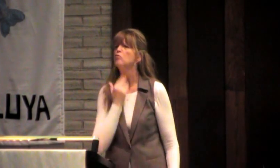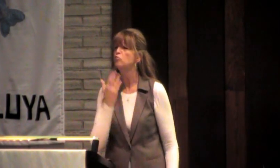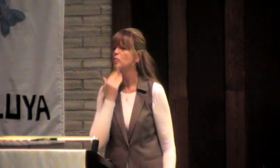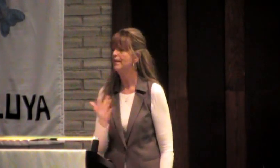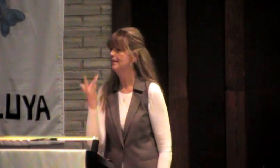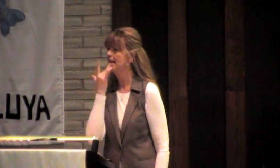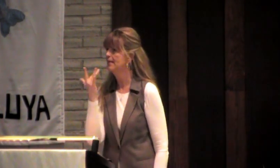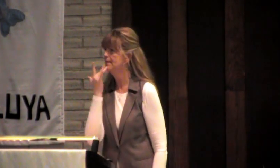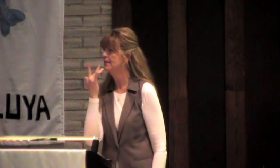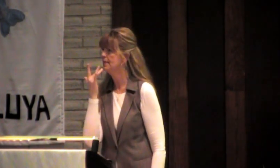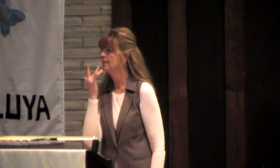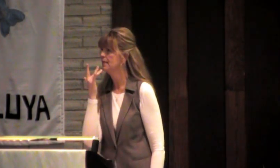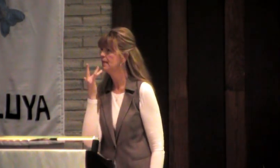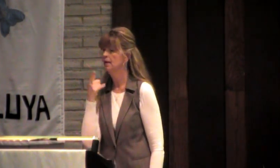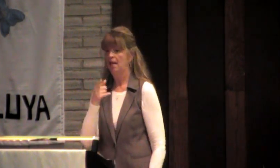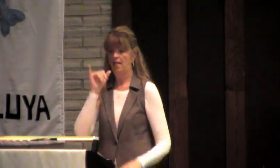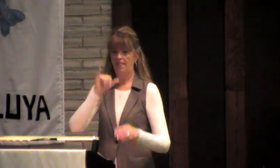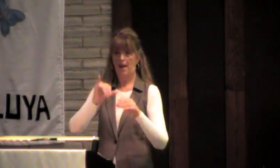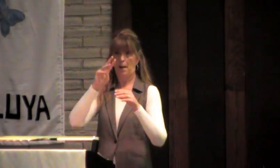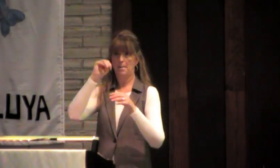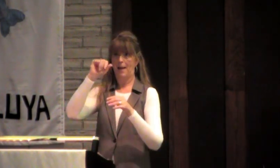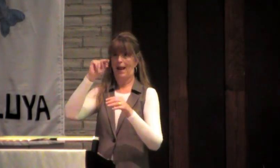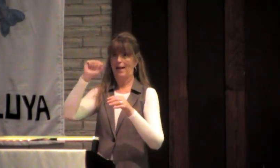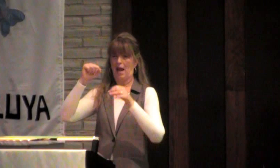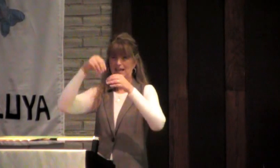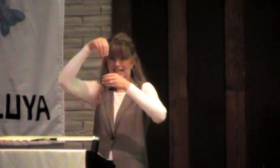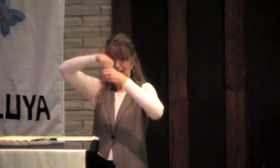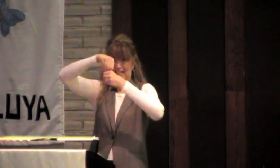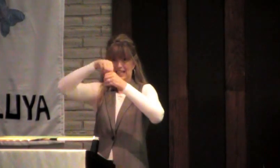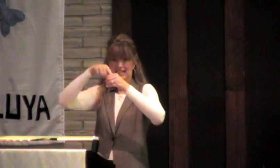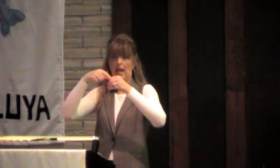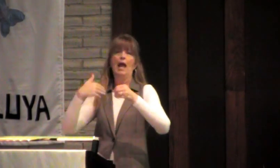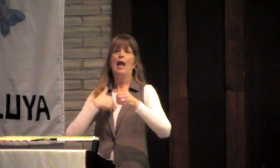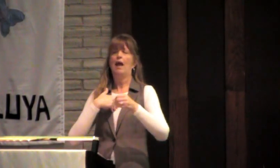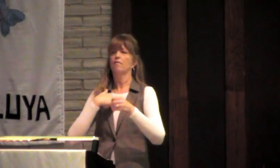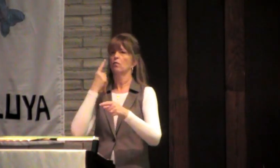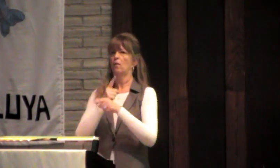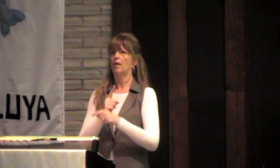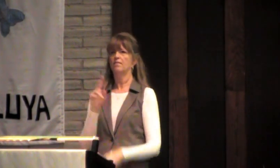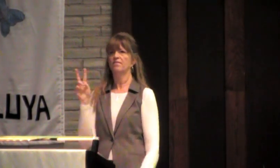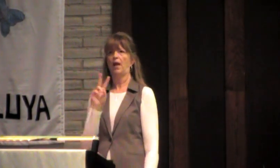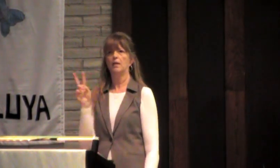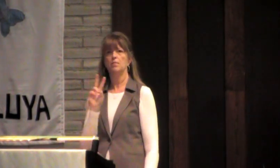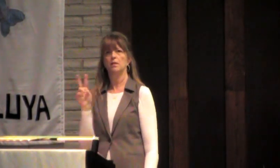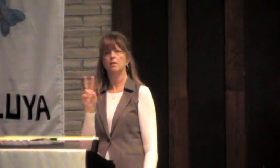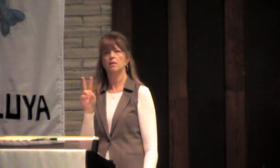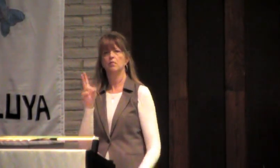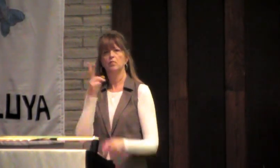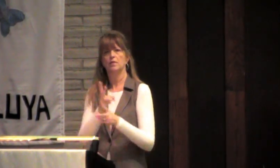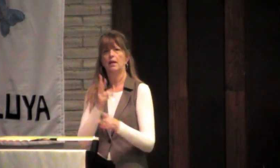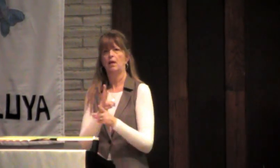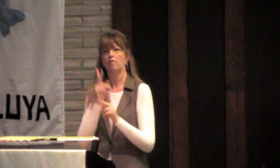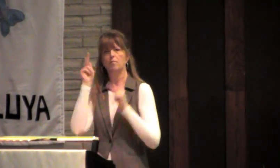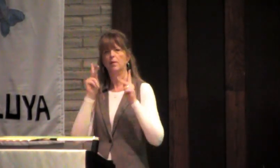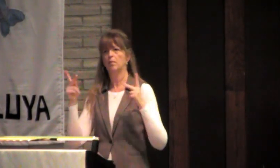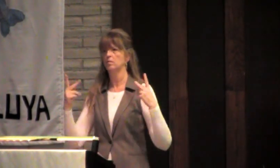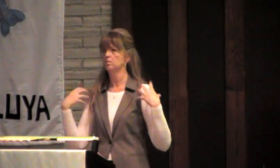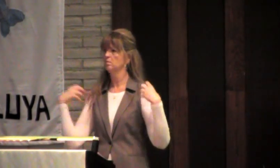delicious, sweet, has a sweet flavor. And that the manna has all the vitamins it needs in it. You